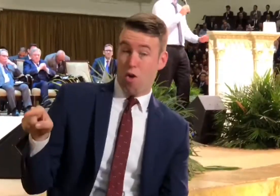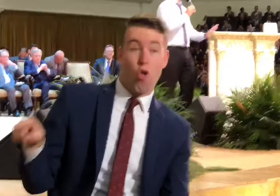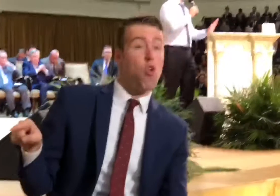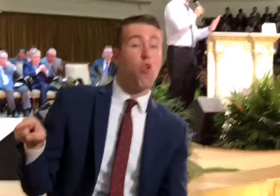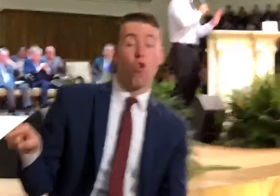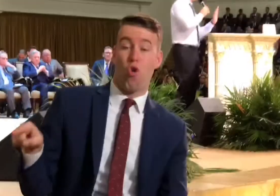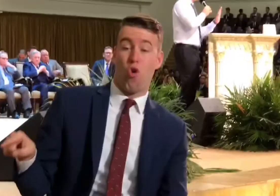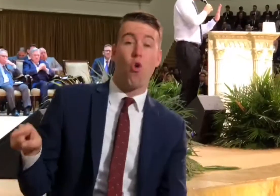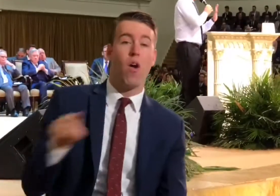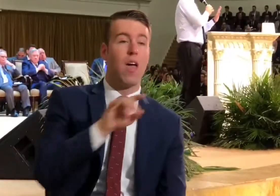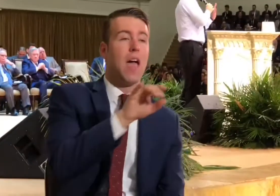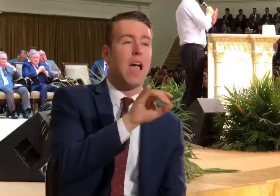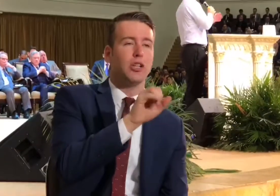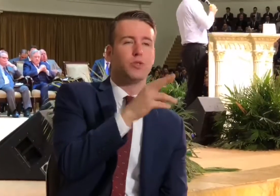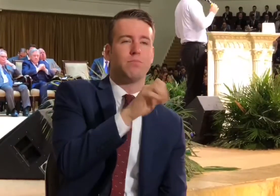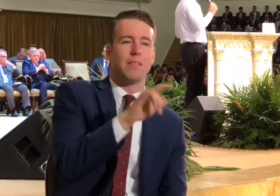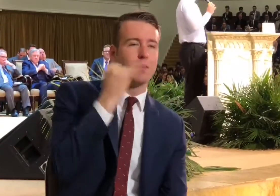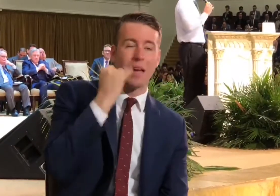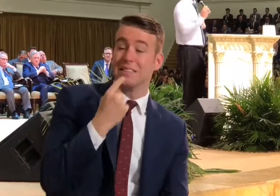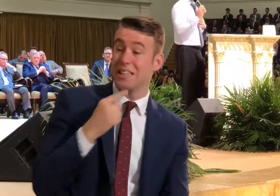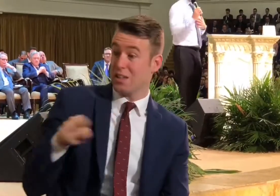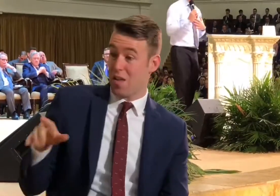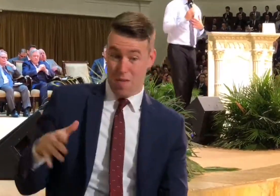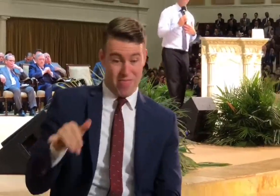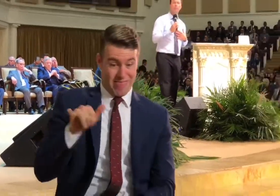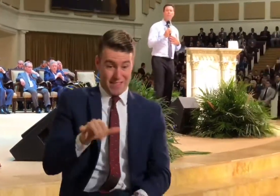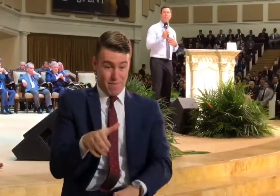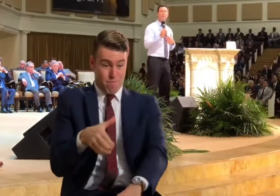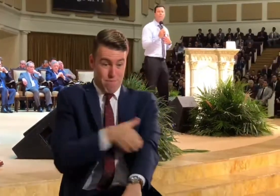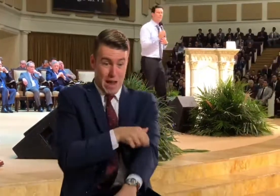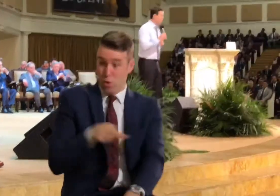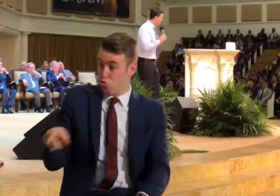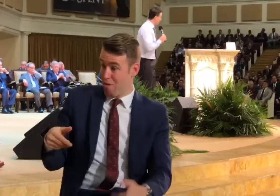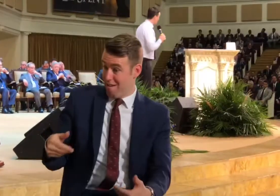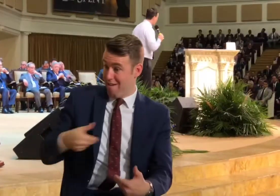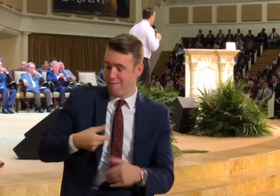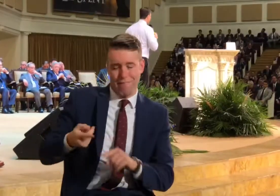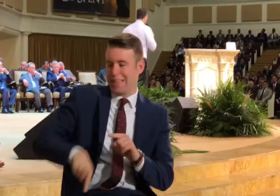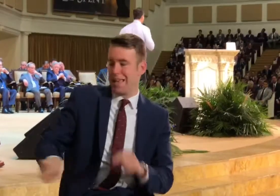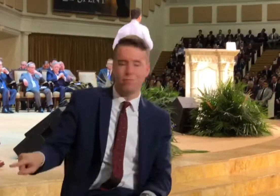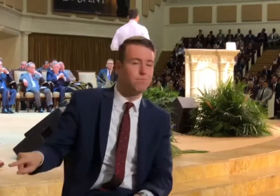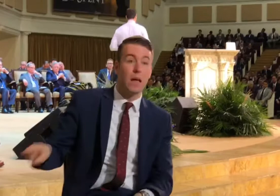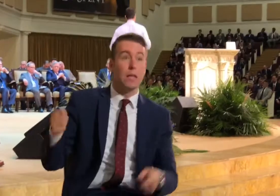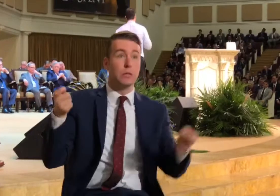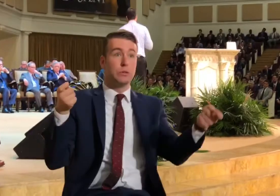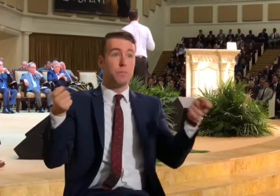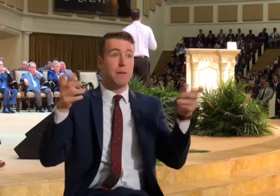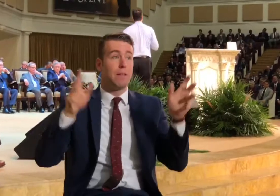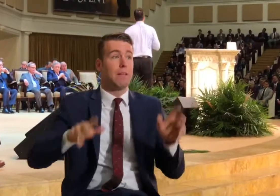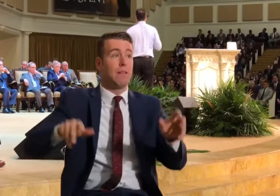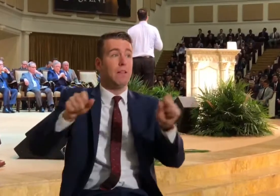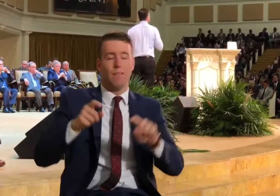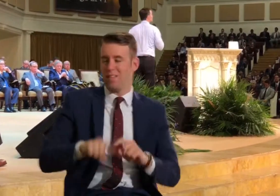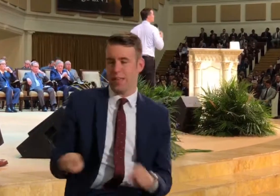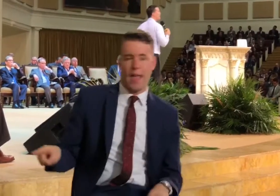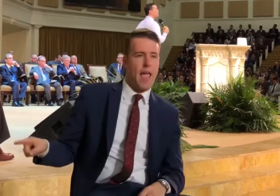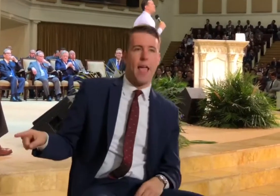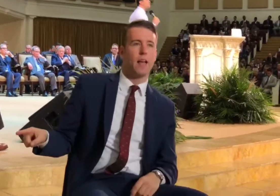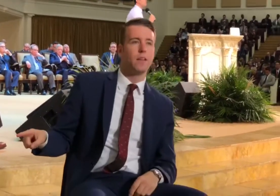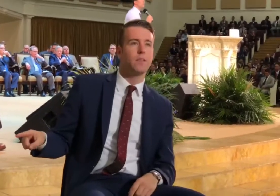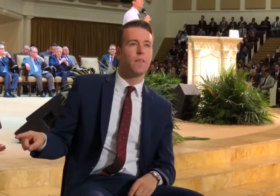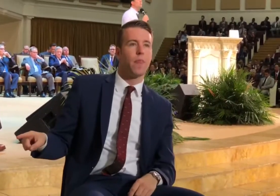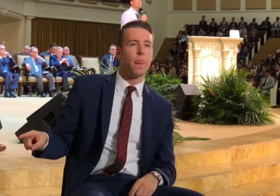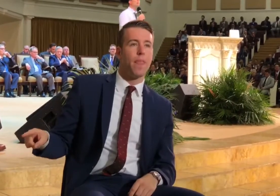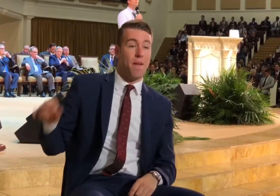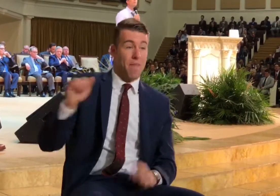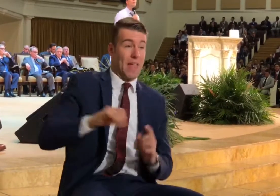you can't have this power. You can't have dominion. That